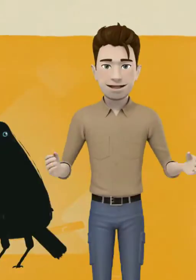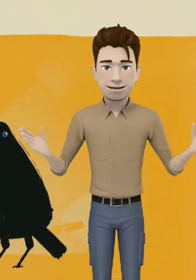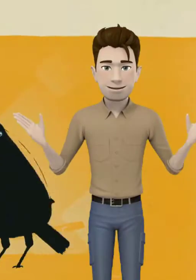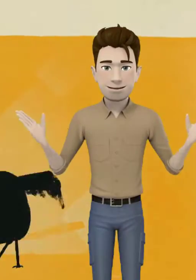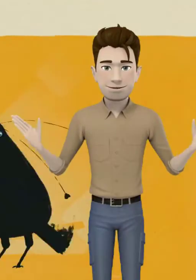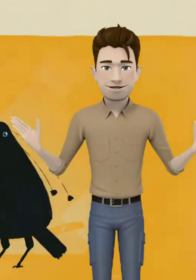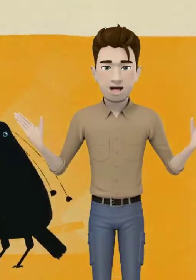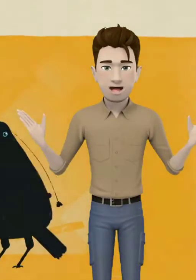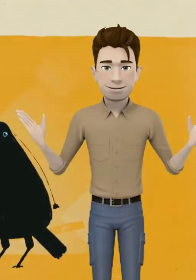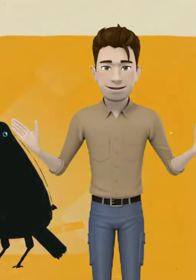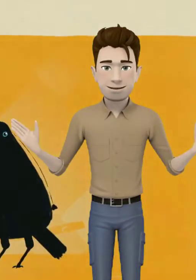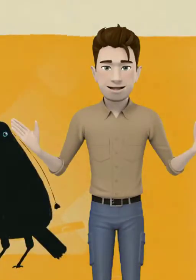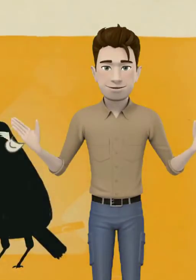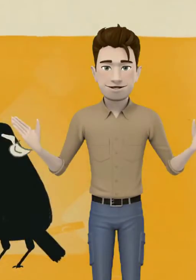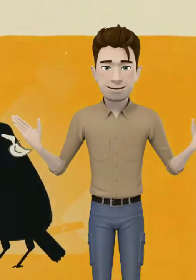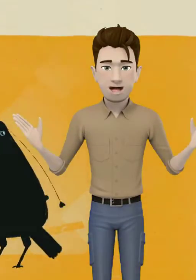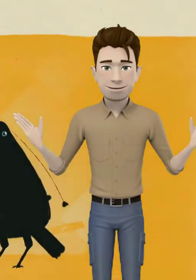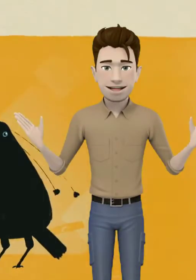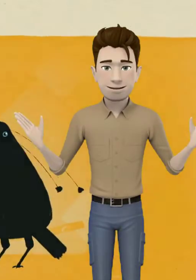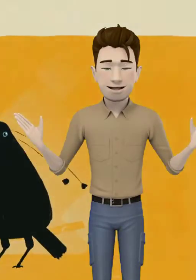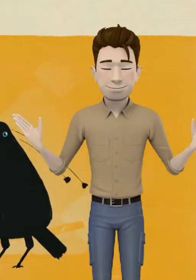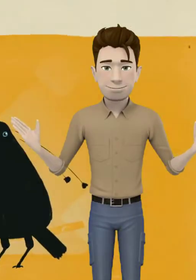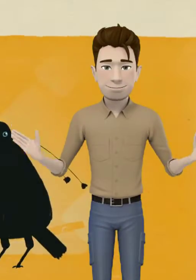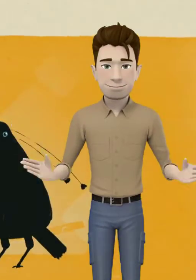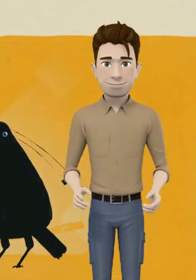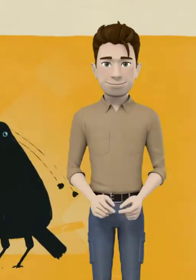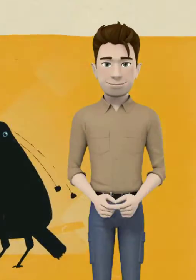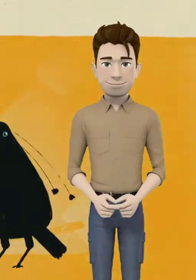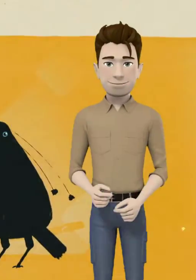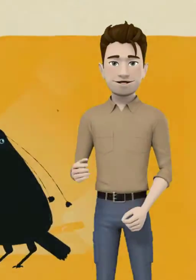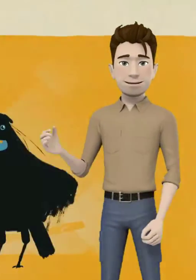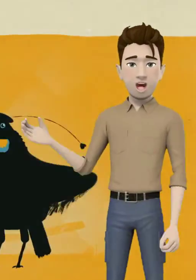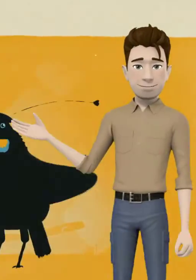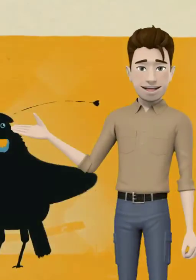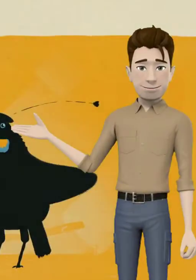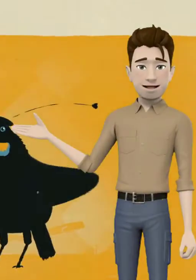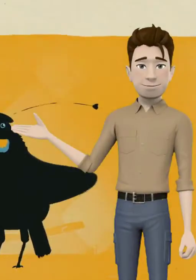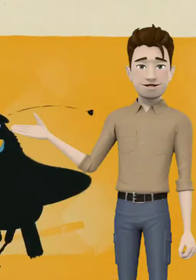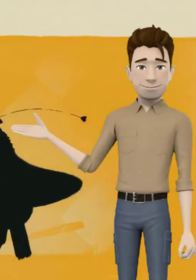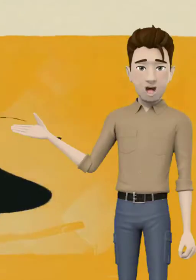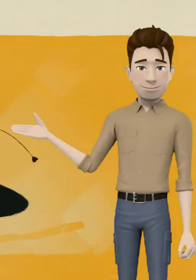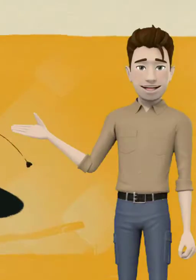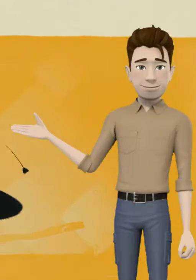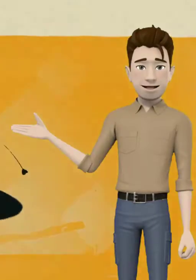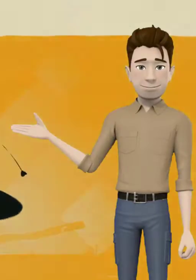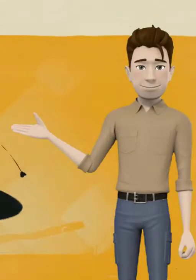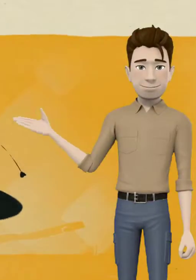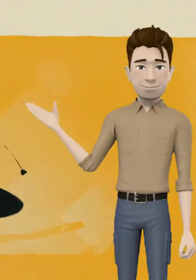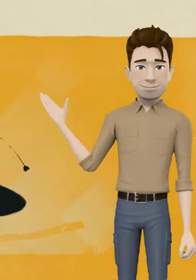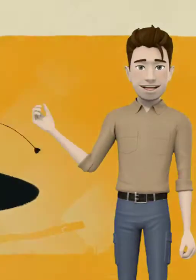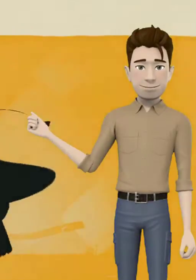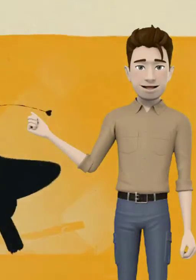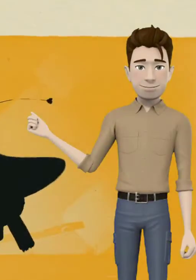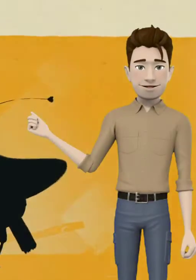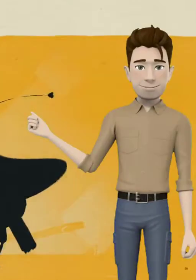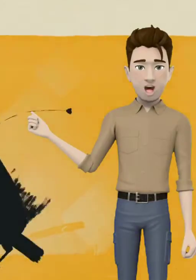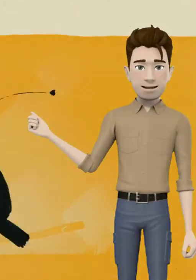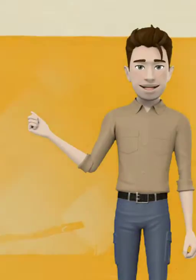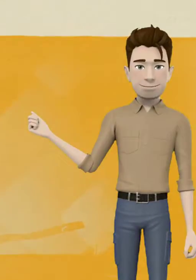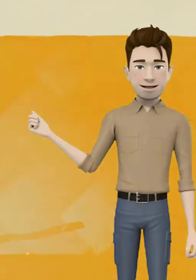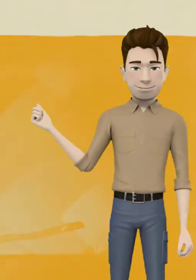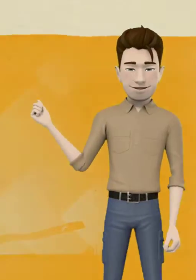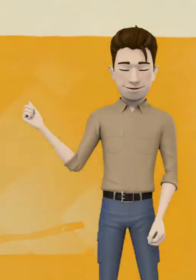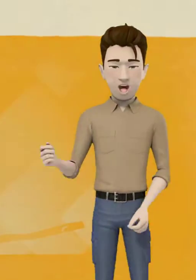a type of underconfidence that arises specifically when we grow too attached to our own dignity and become